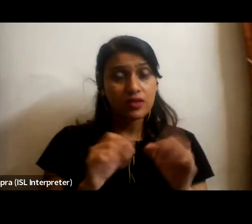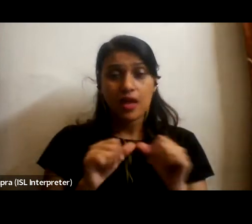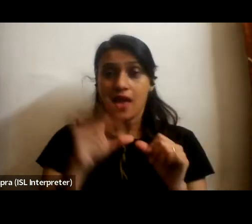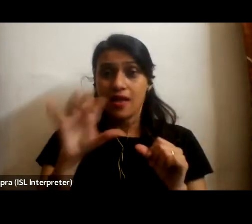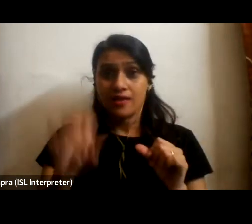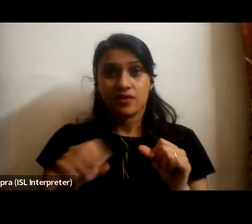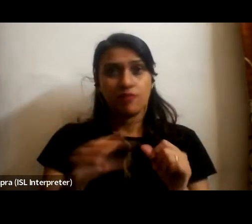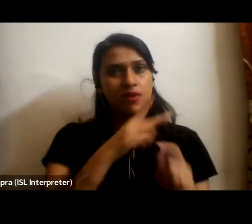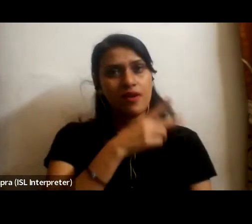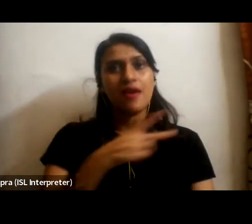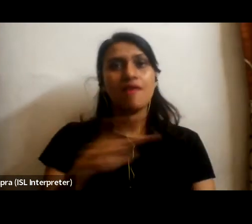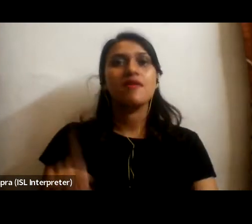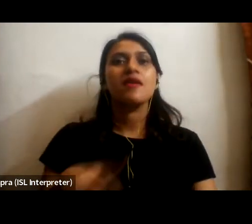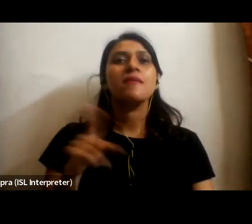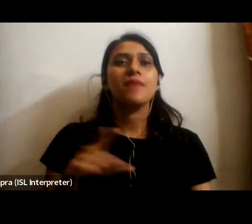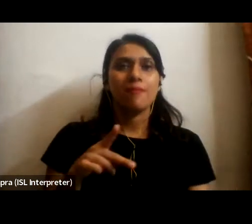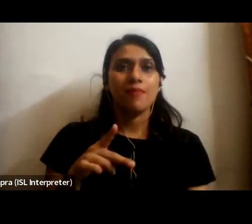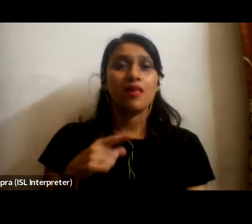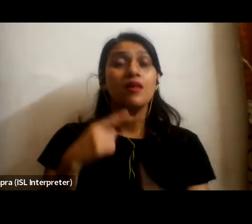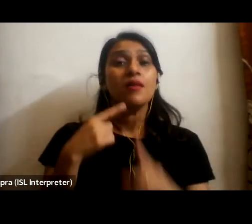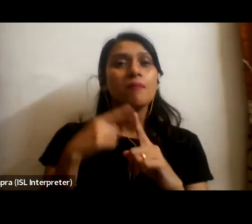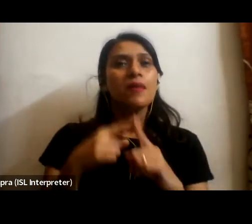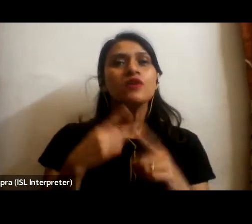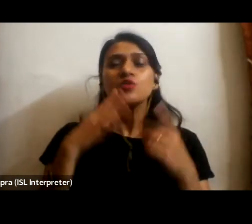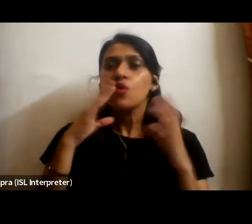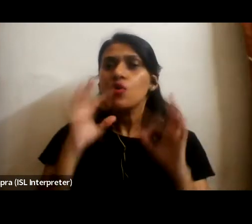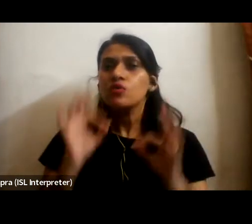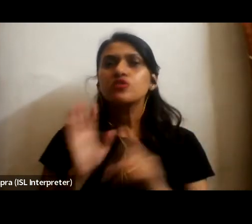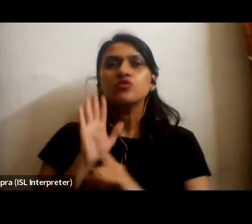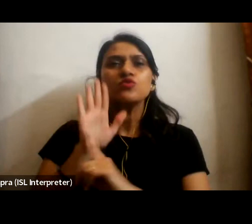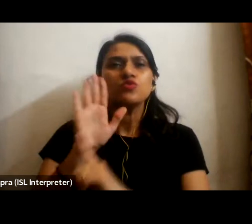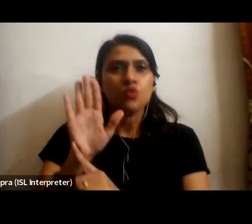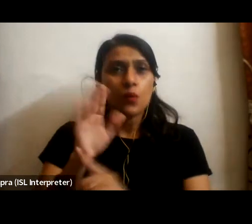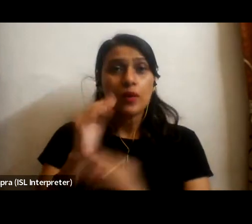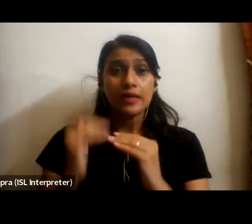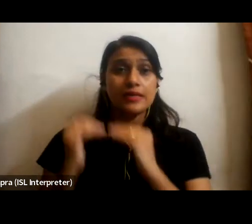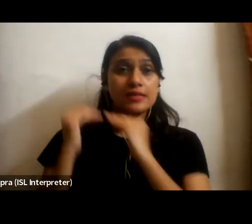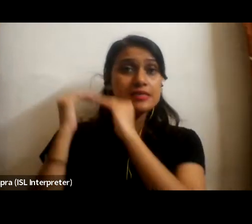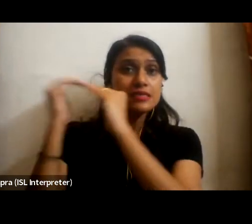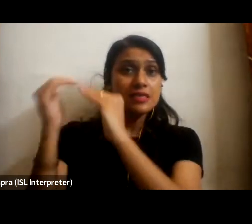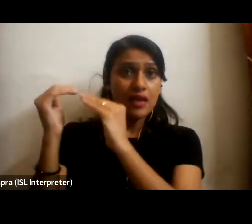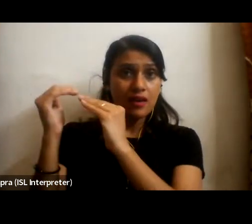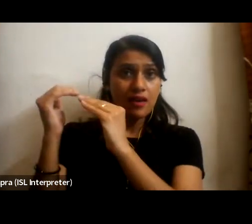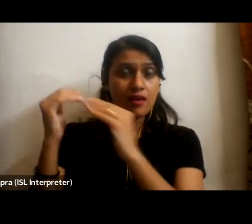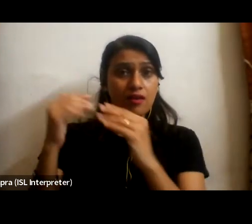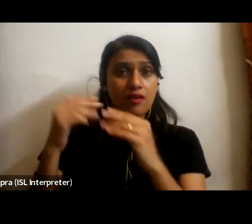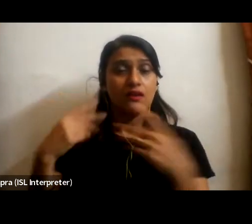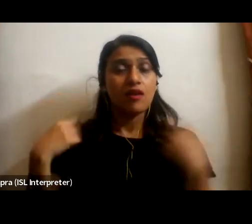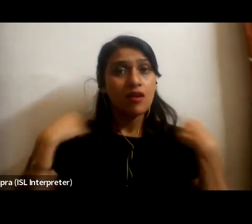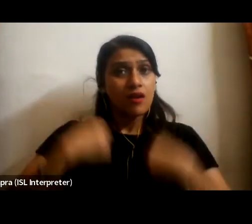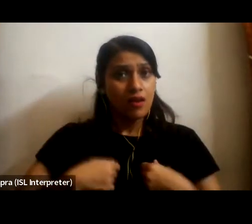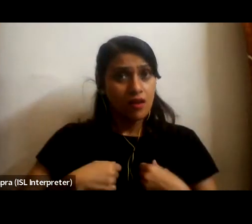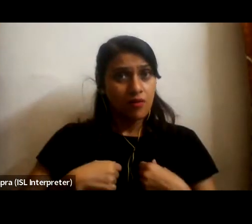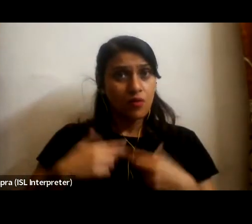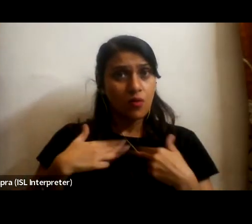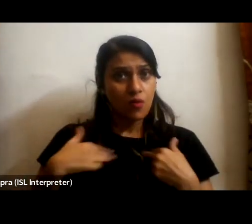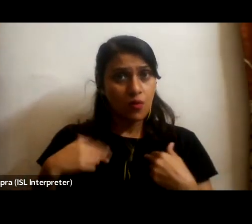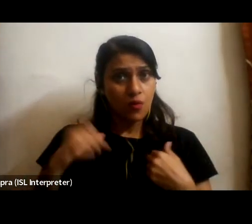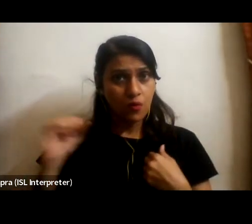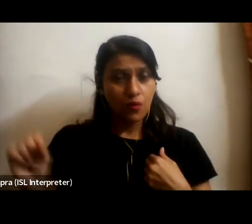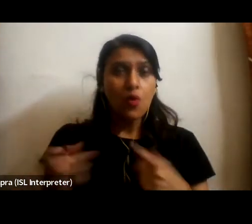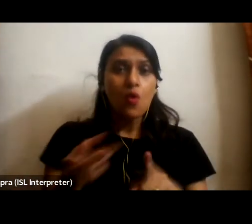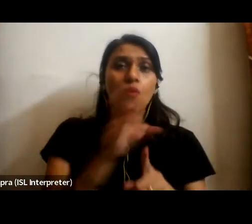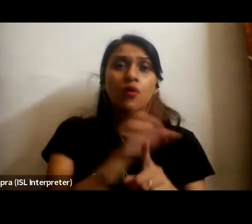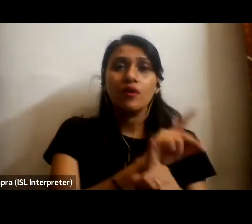lot of people. Then you also go on to show that senior advocates and advocates on record who are, sort of the primary members